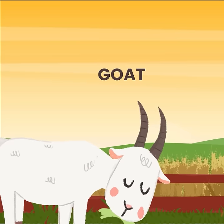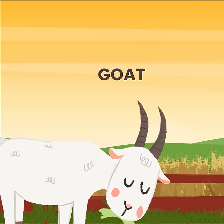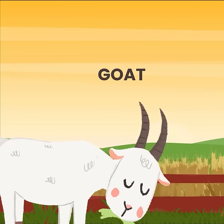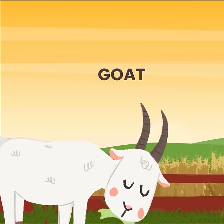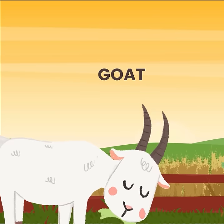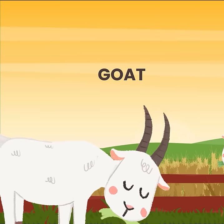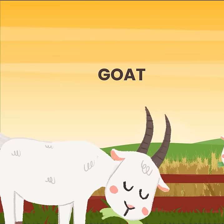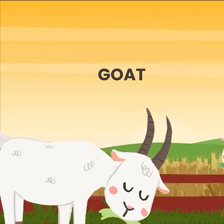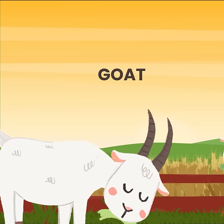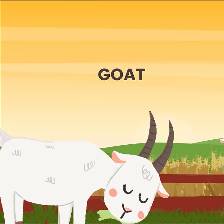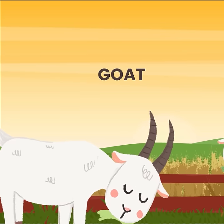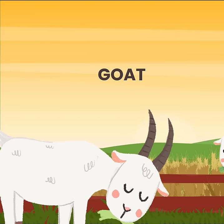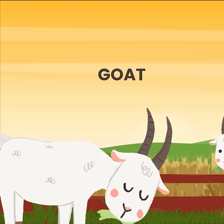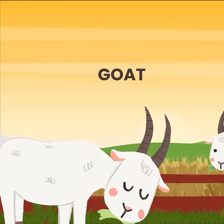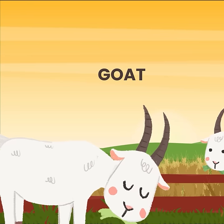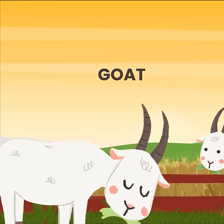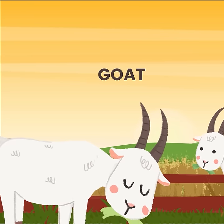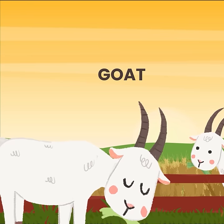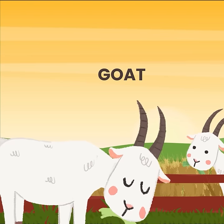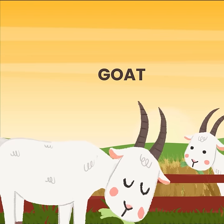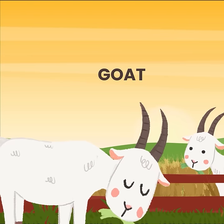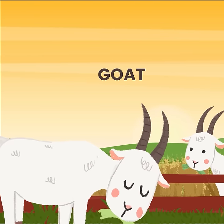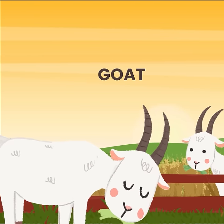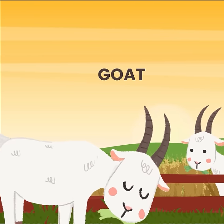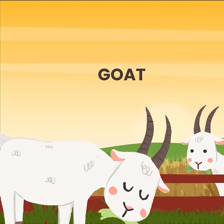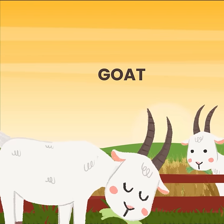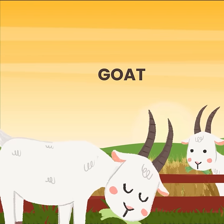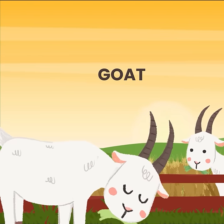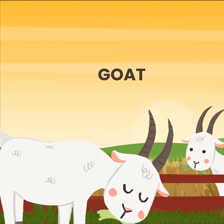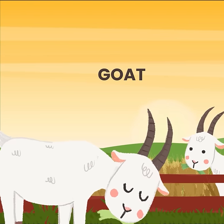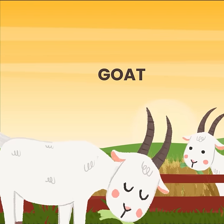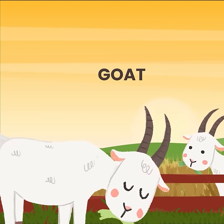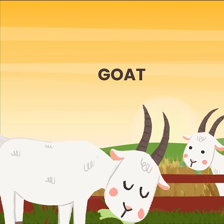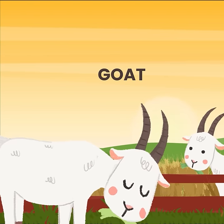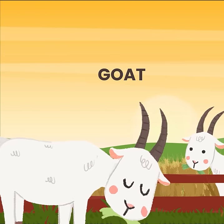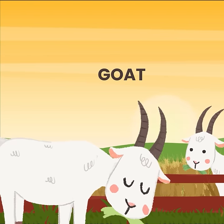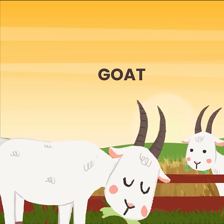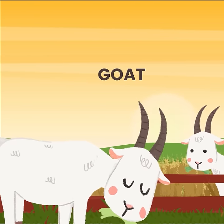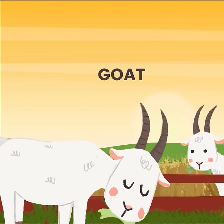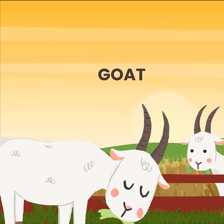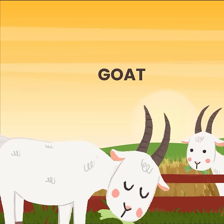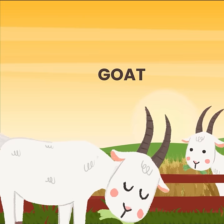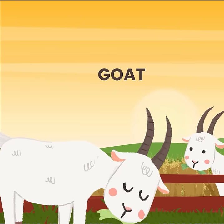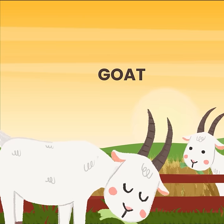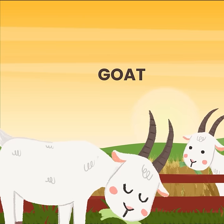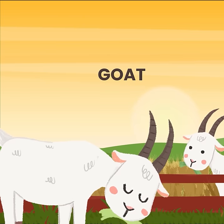Here's a goat. Can you say goat? Goat. You're